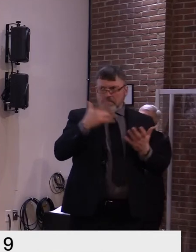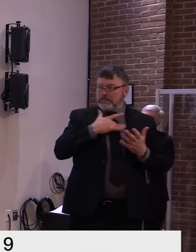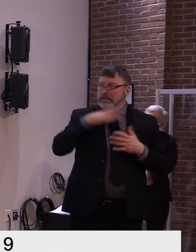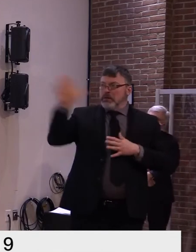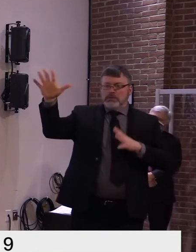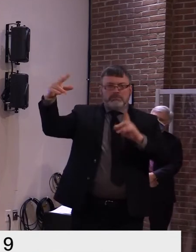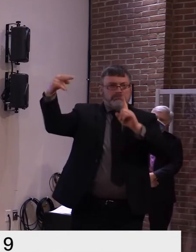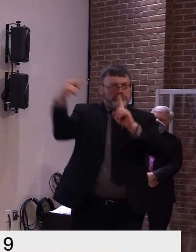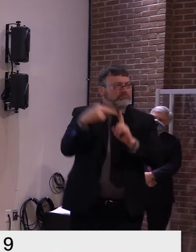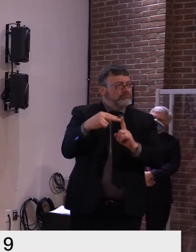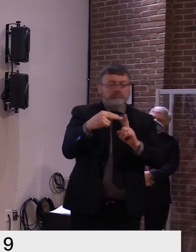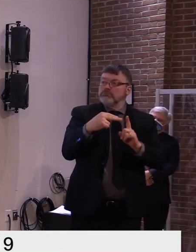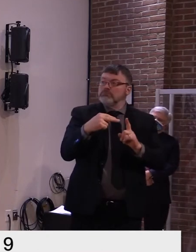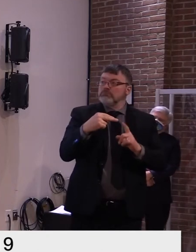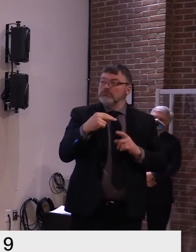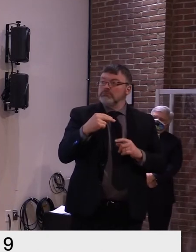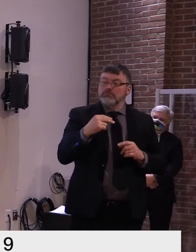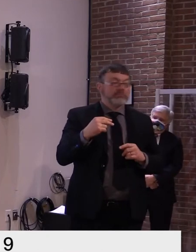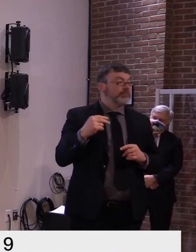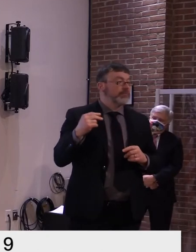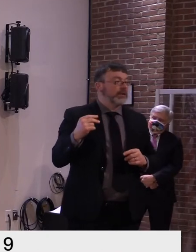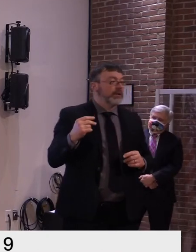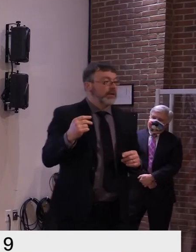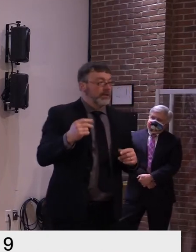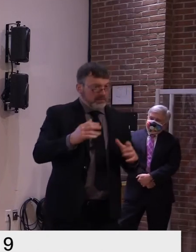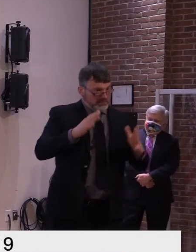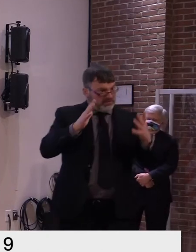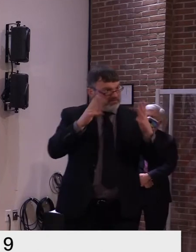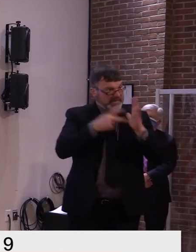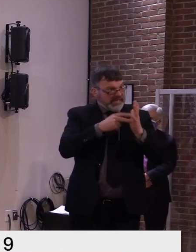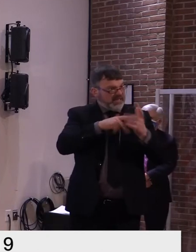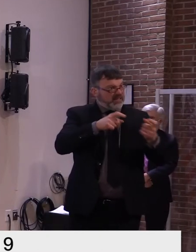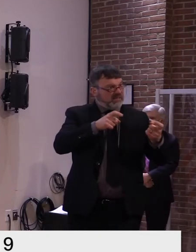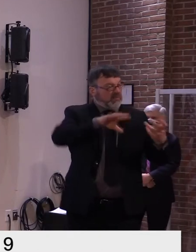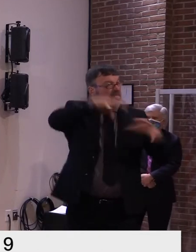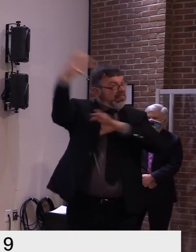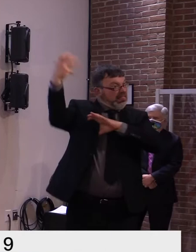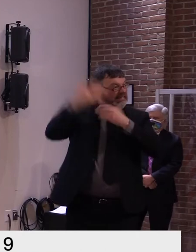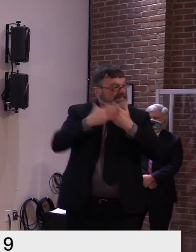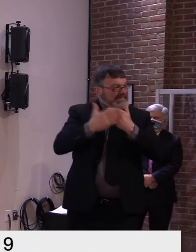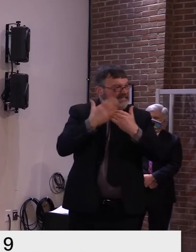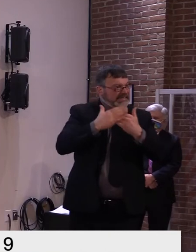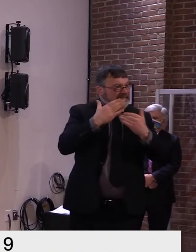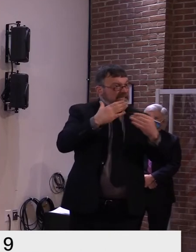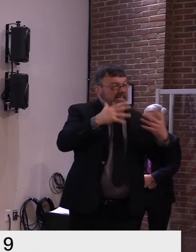And could you handle a doubling or, you know, at least a sharp increase in the pace of vaccinations?